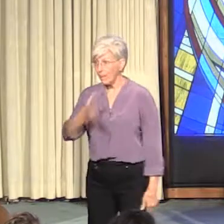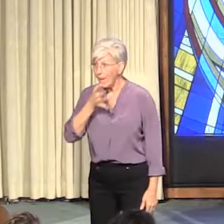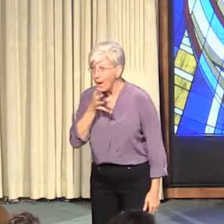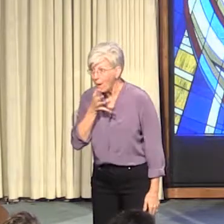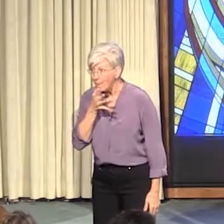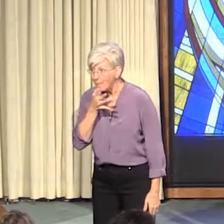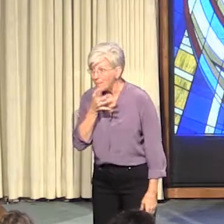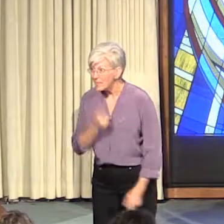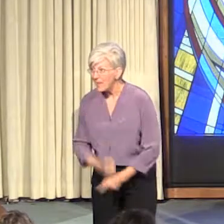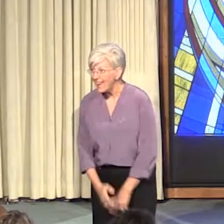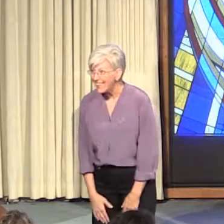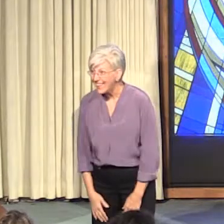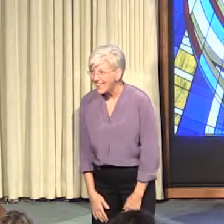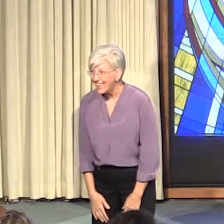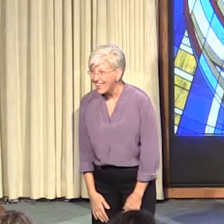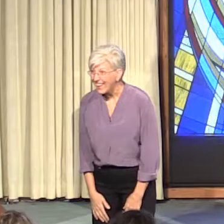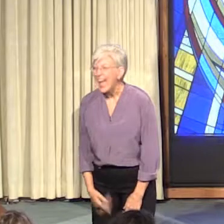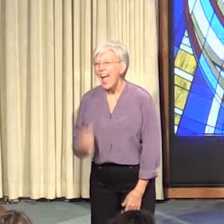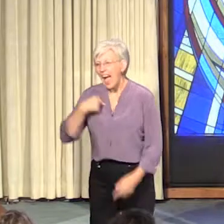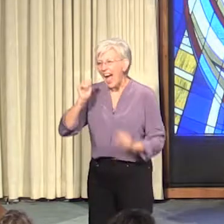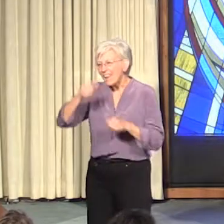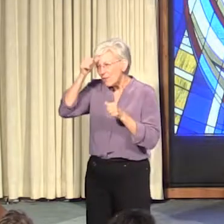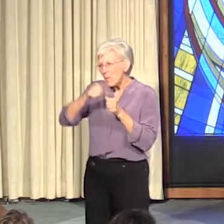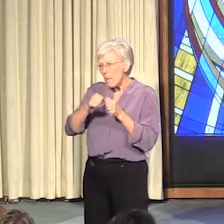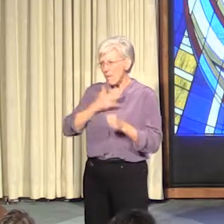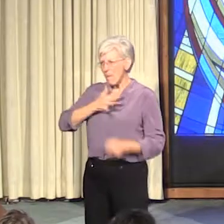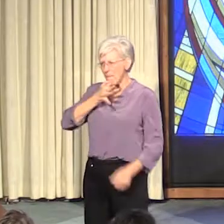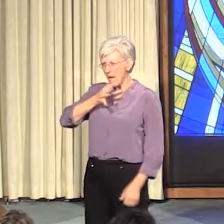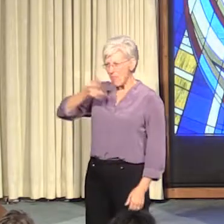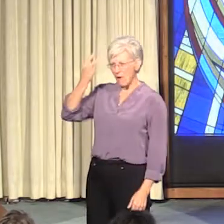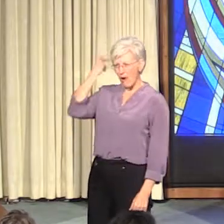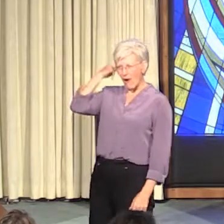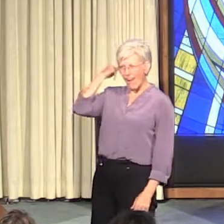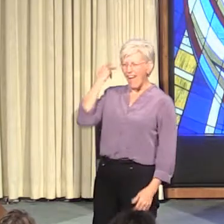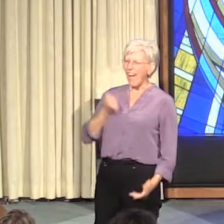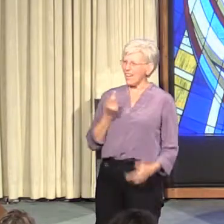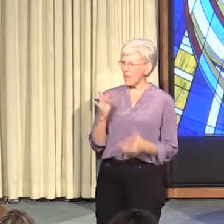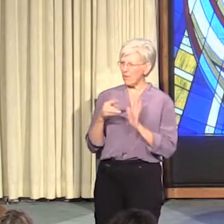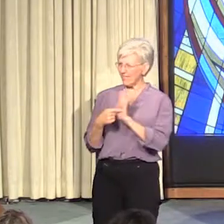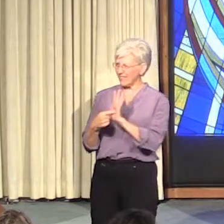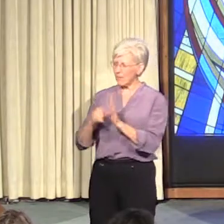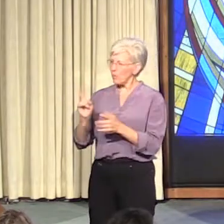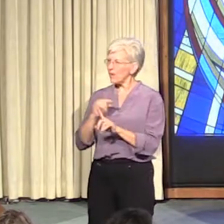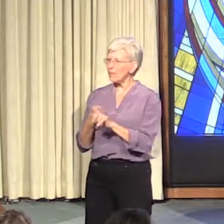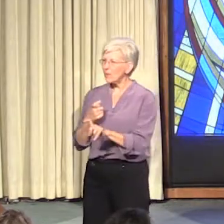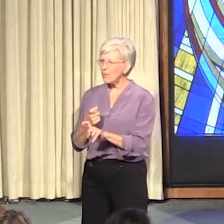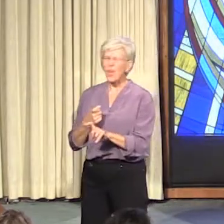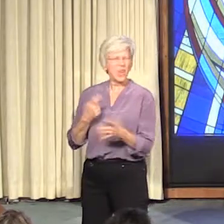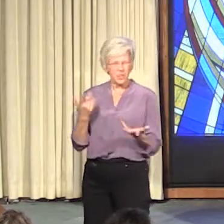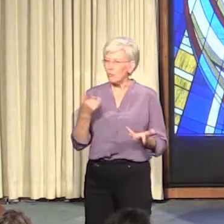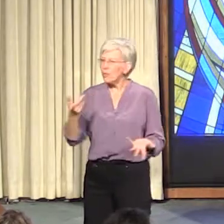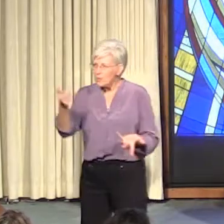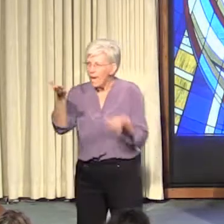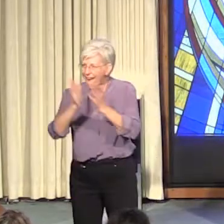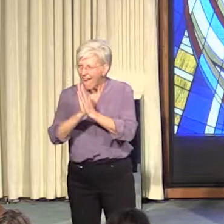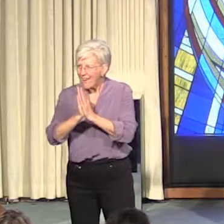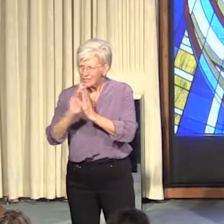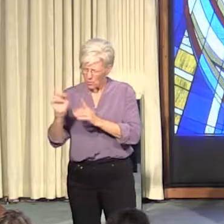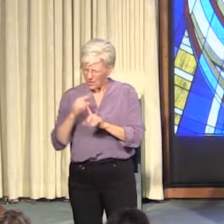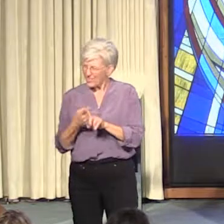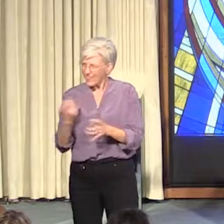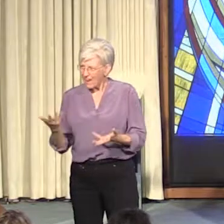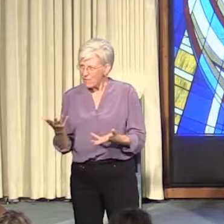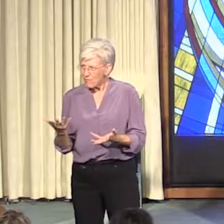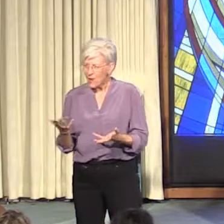right? You know, I can remember my mother. That, you know, a couple of examples of where this comes from. When you ask, well, where do these things come from,